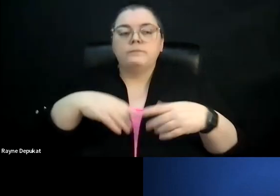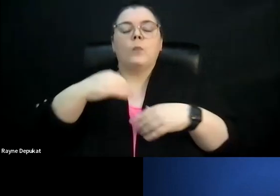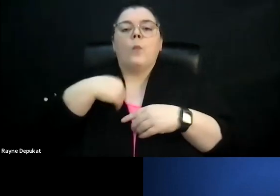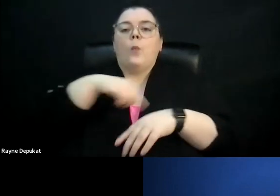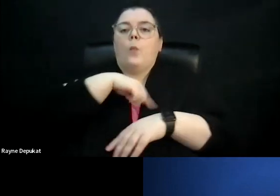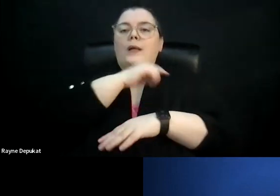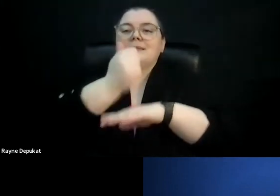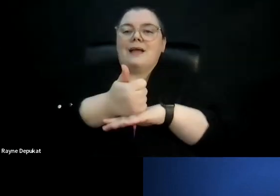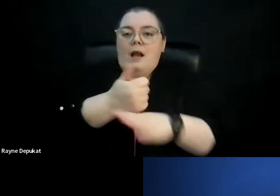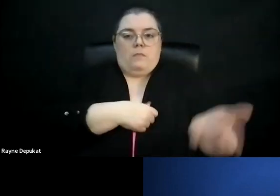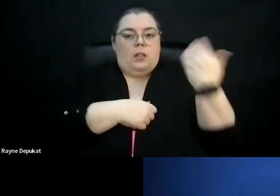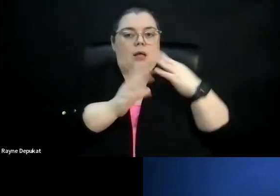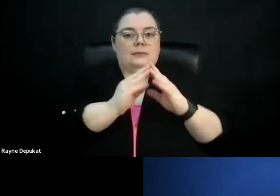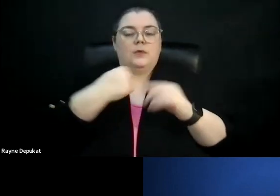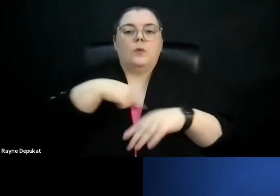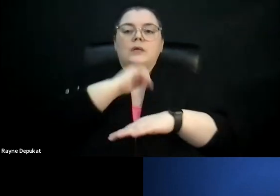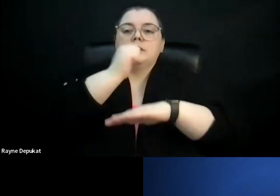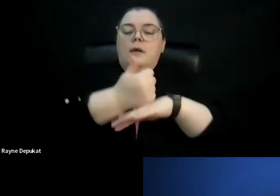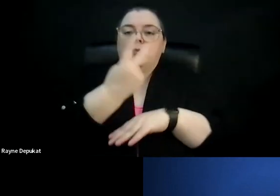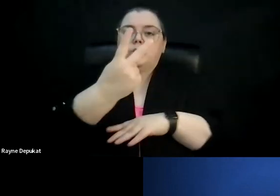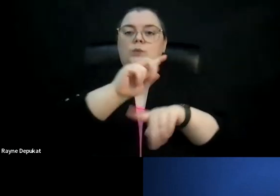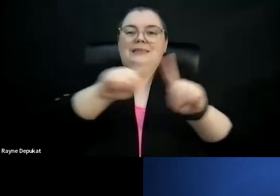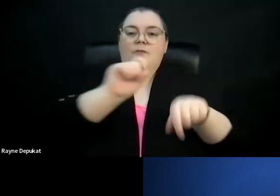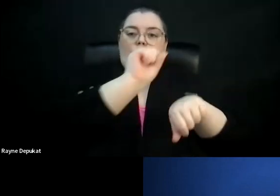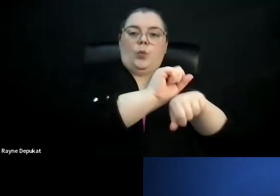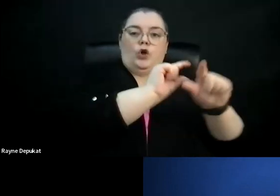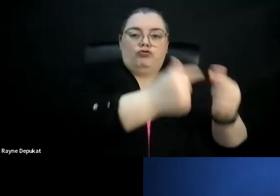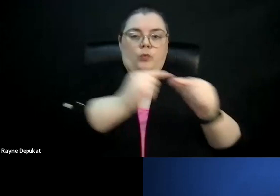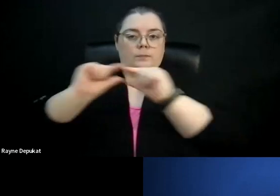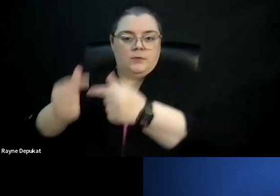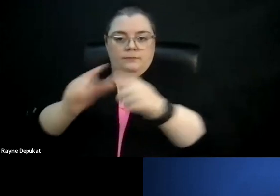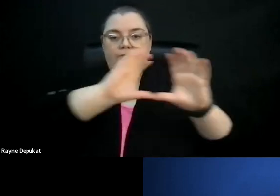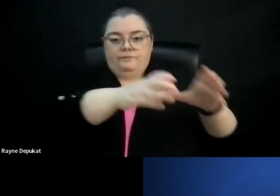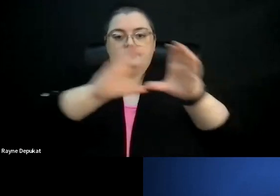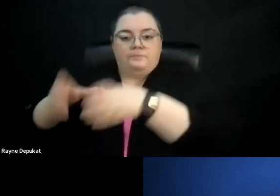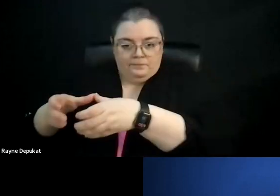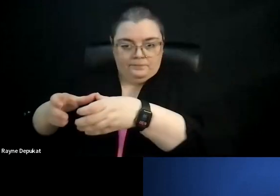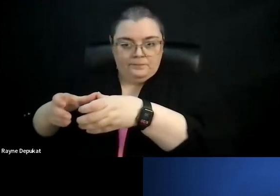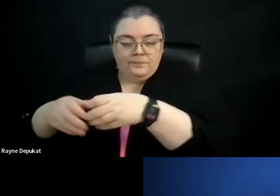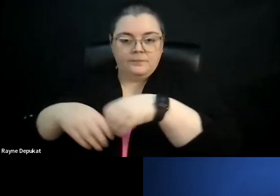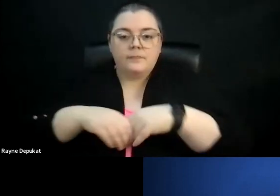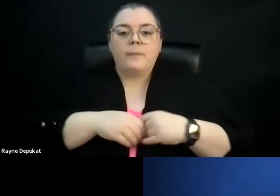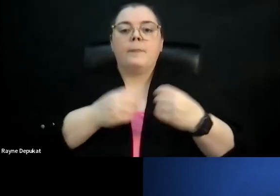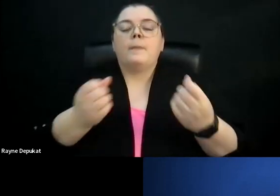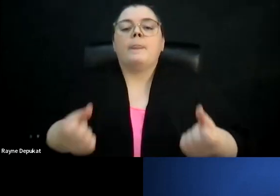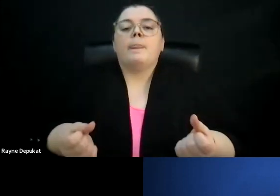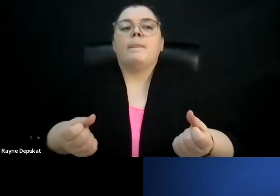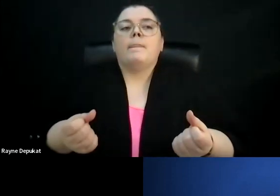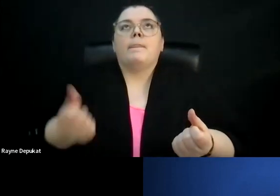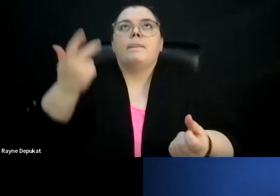Also, for the community members in attendance tonight, you may or may not have known, but we have established 2 separate work groups at the